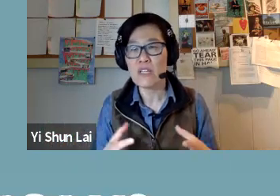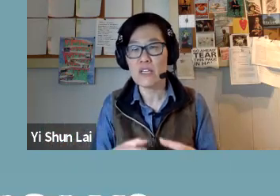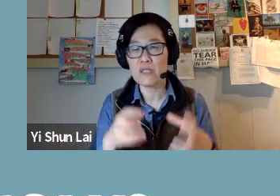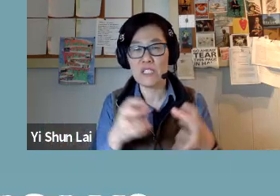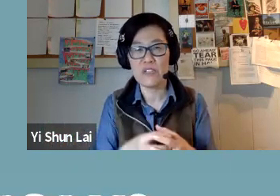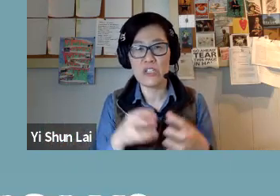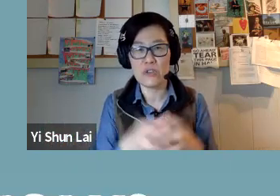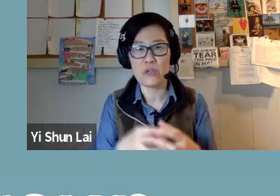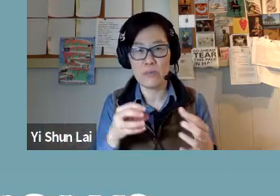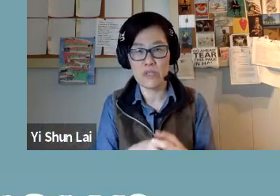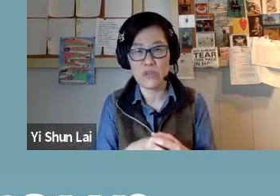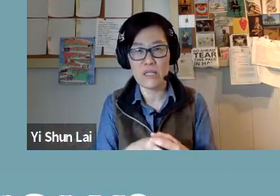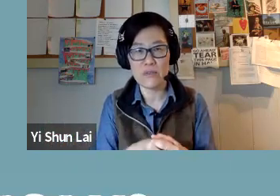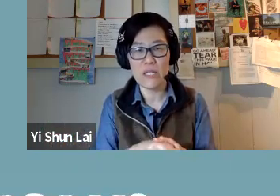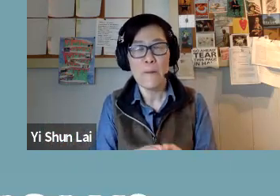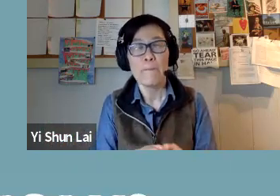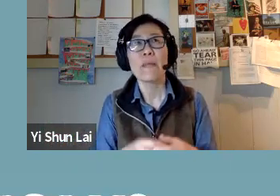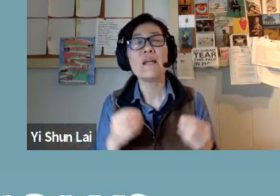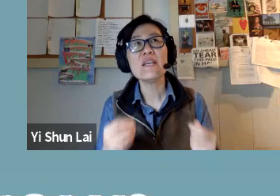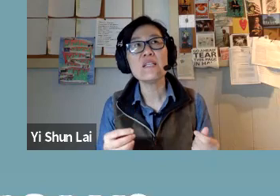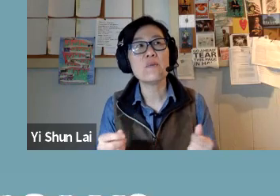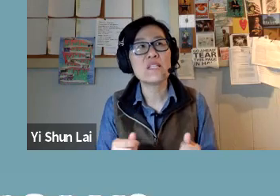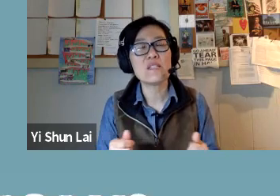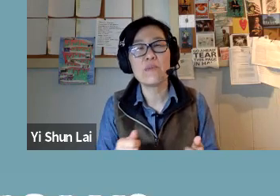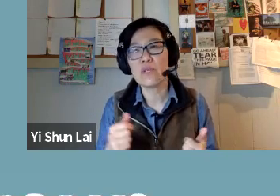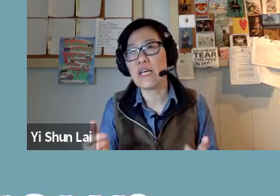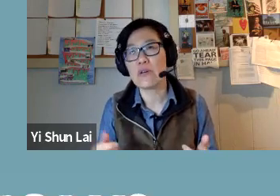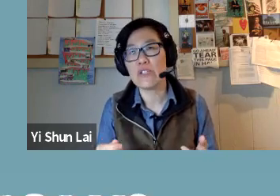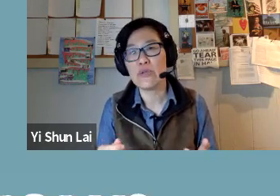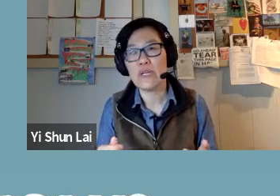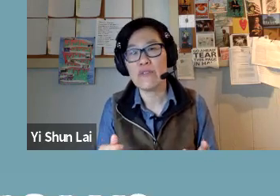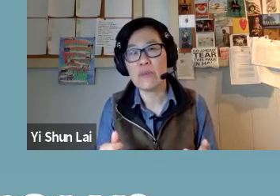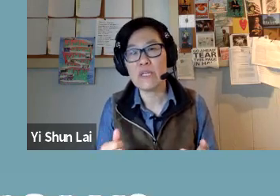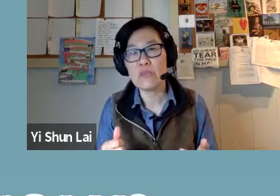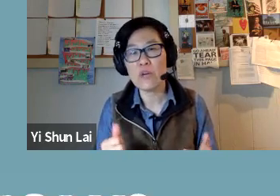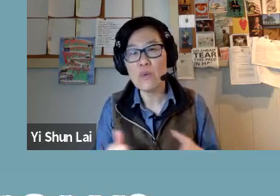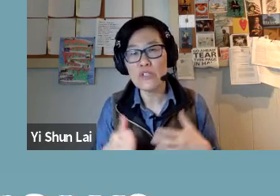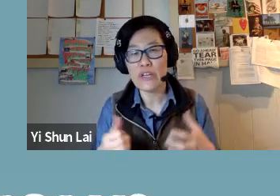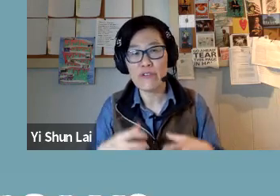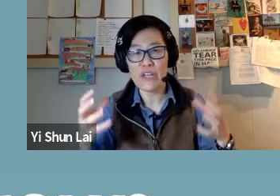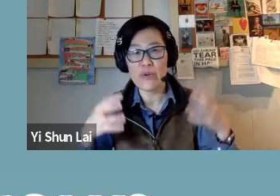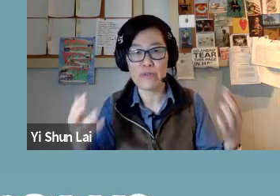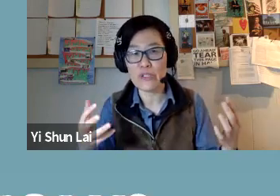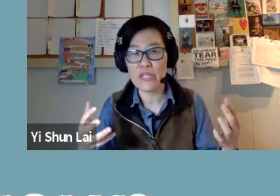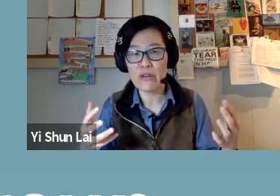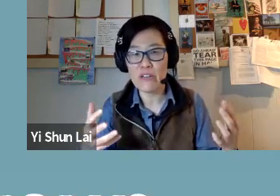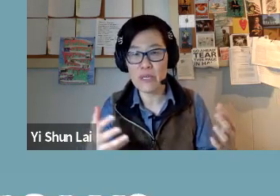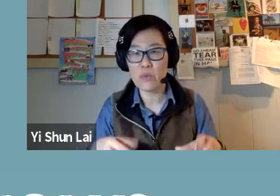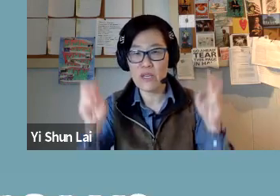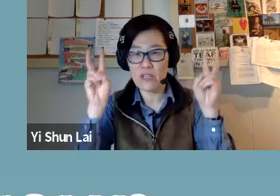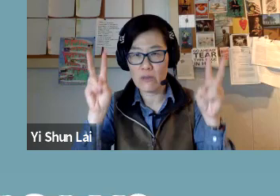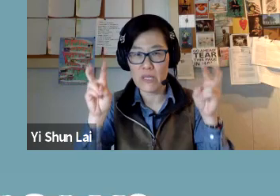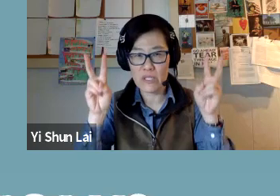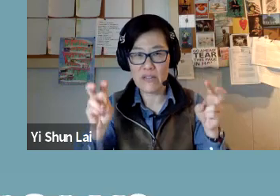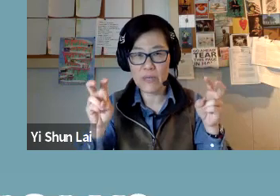want something that is specific to your book strength, right? And I think in some ways this can be really counterintuitive, because we're always looking for that universal narrative because